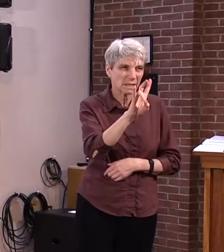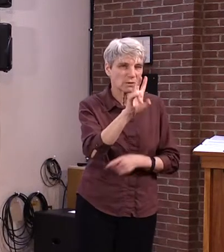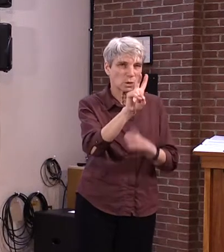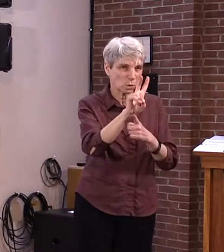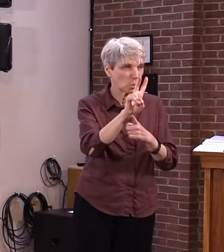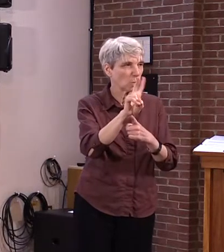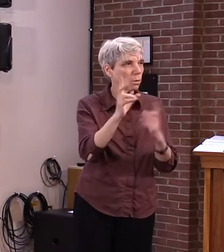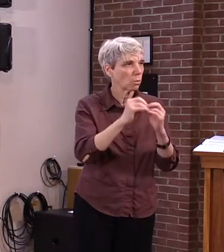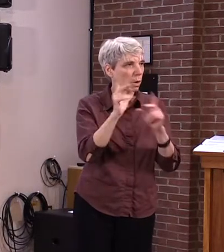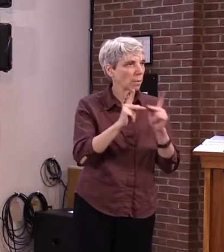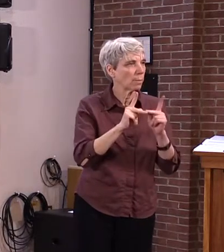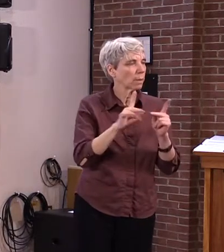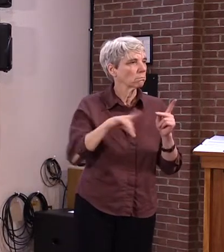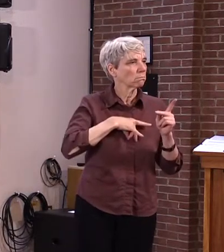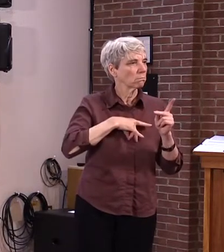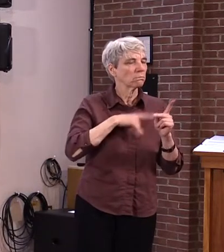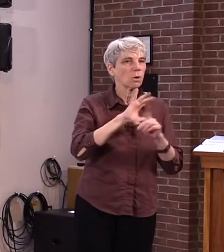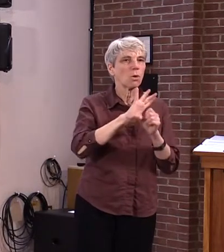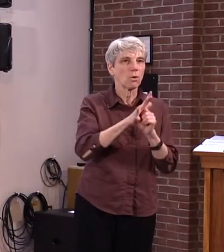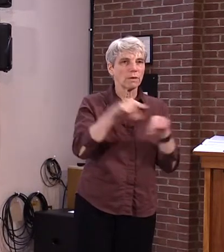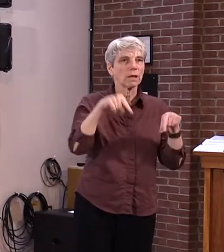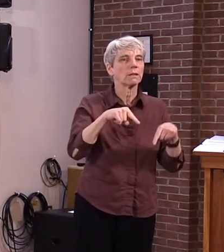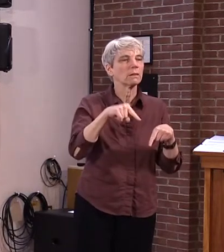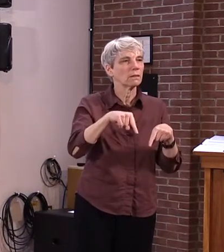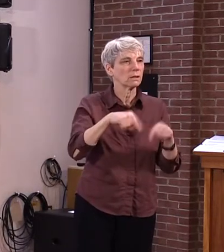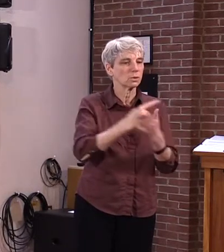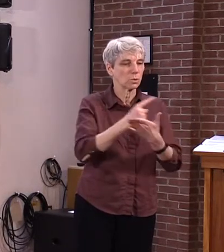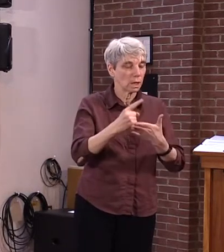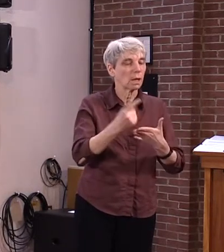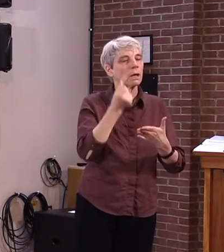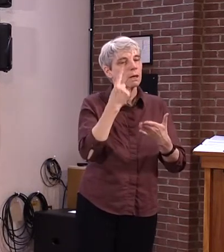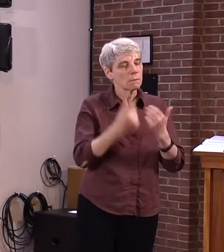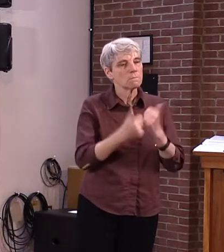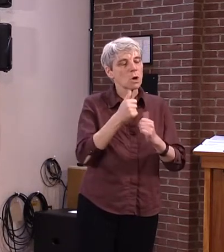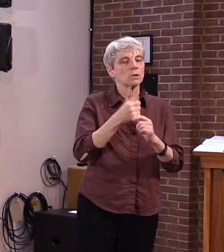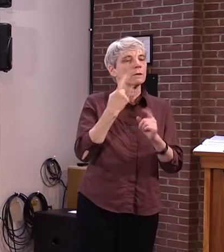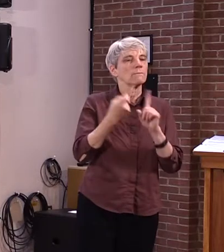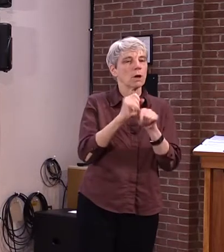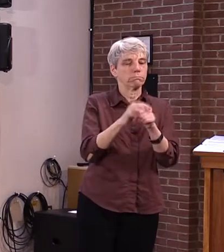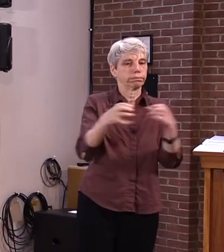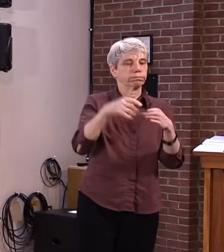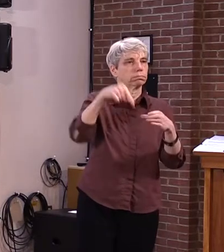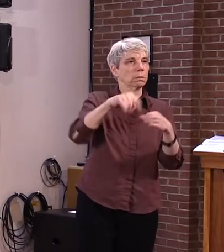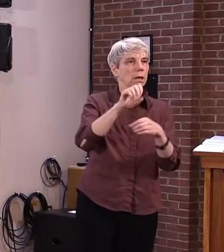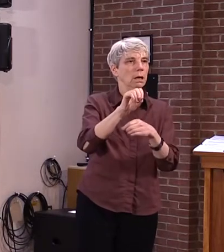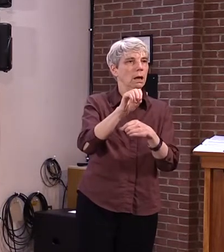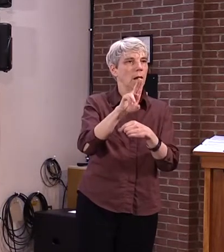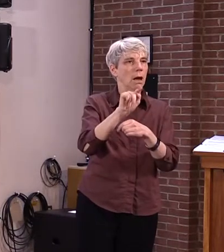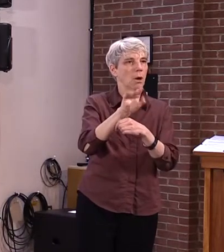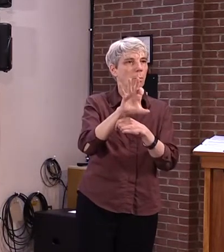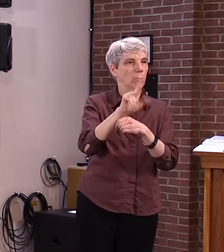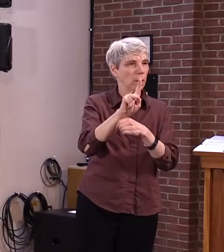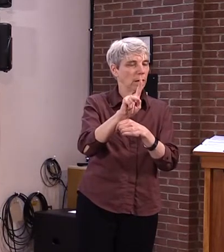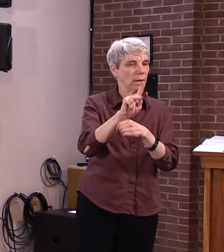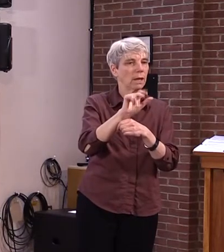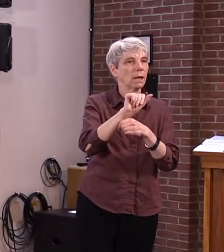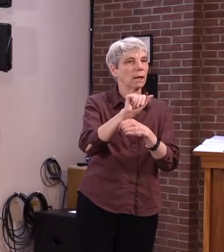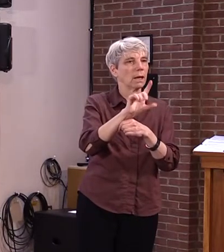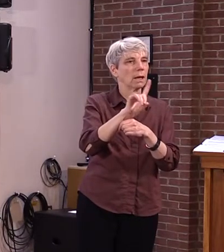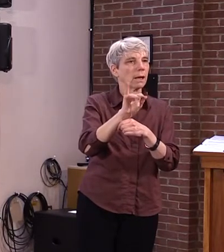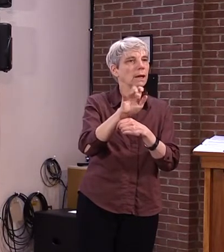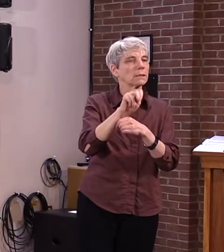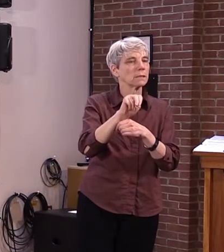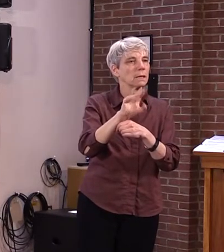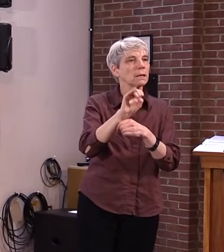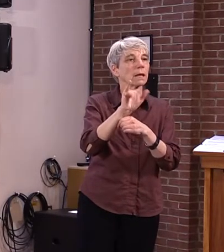in Addison County. We still, however, maintain the lowest 7-day infection rate in the country, obviously the lowest